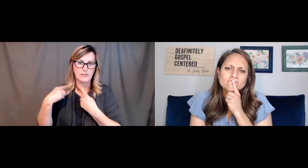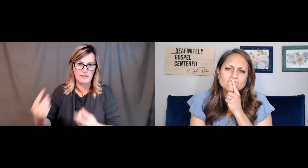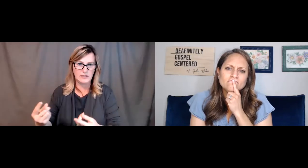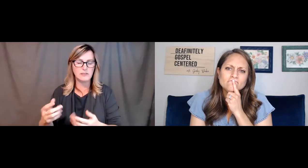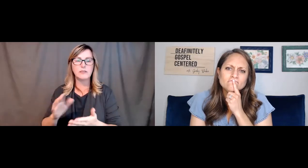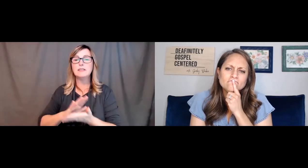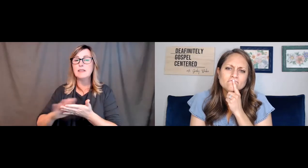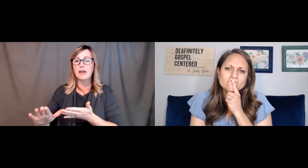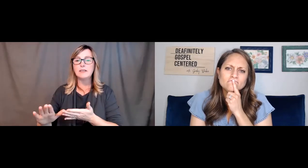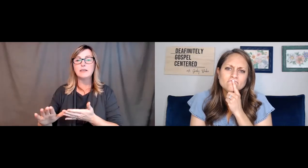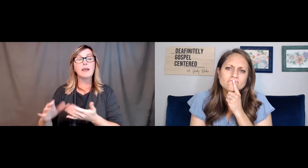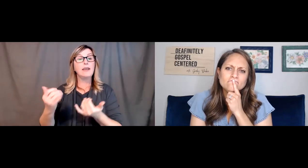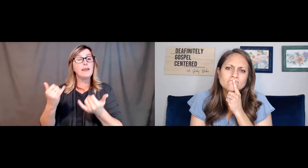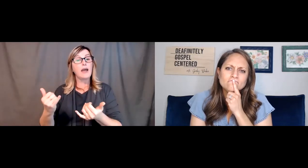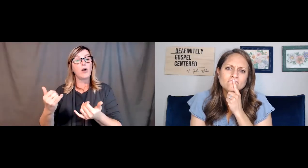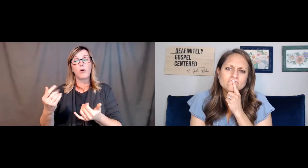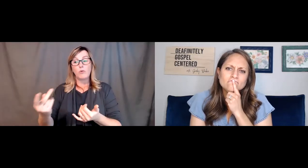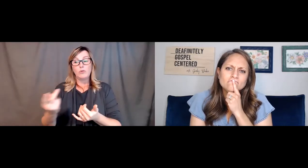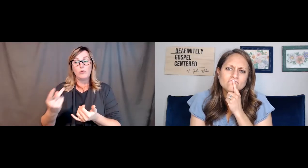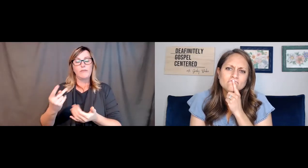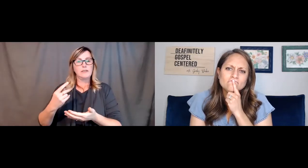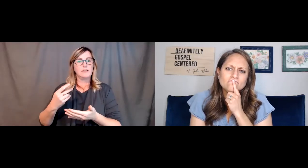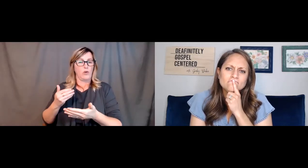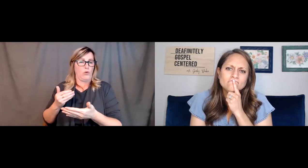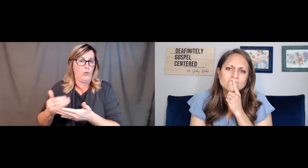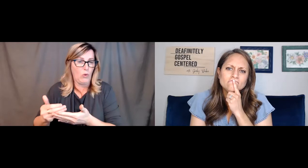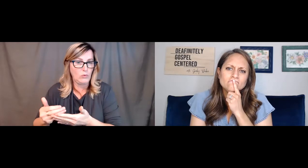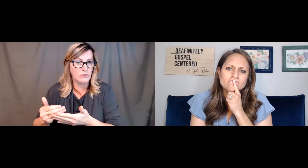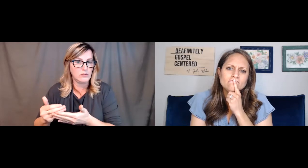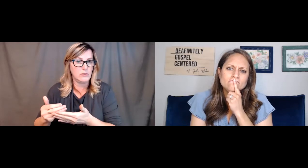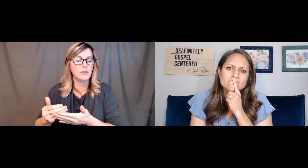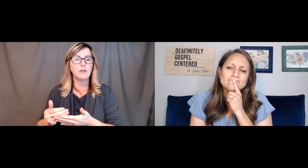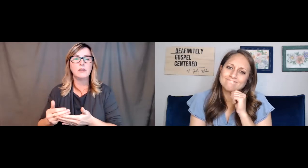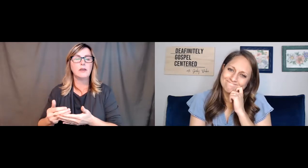But I had to figure out that and resolve that.